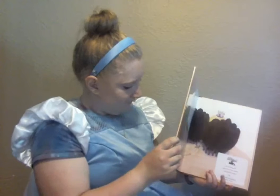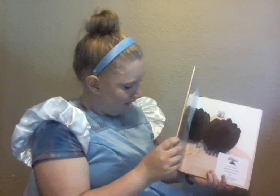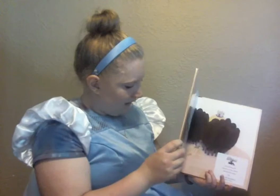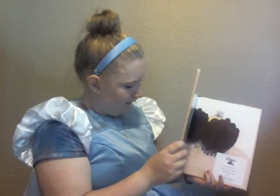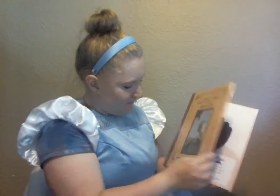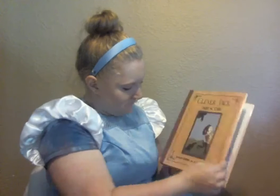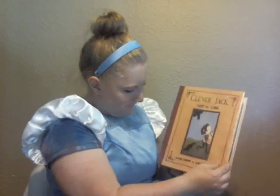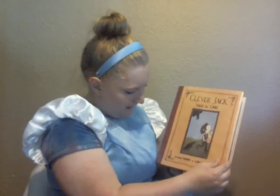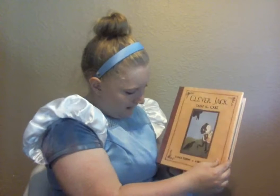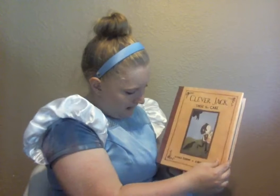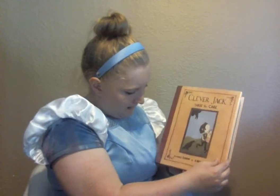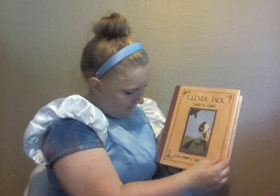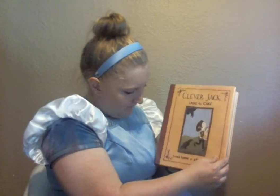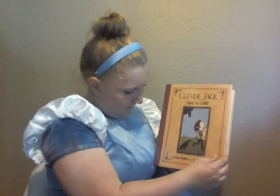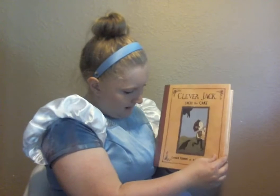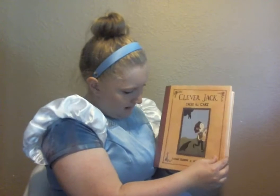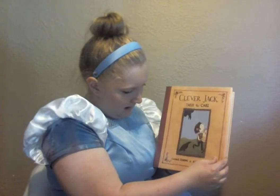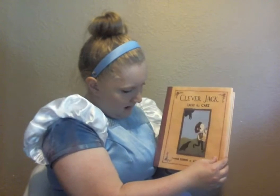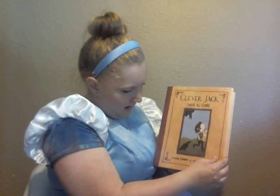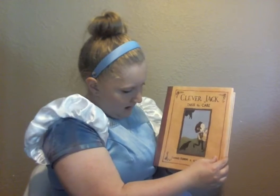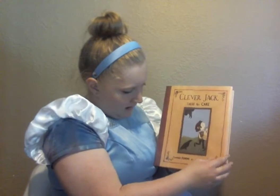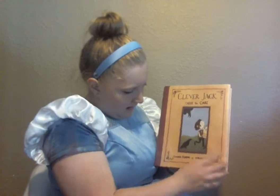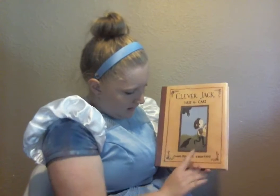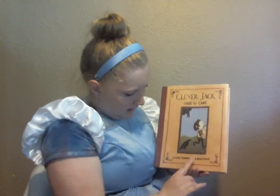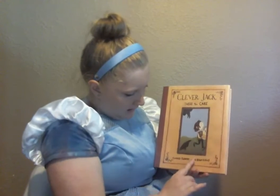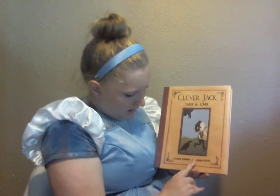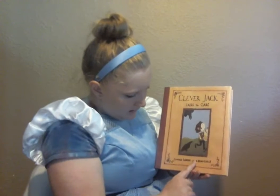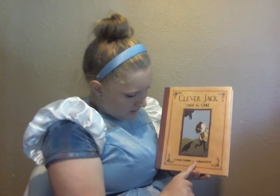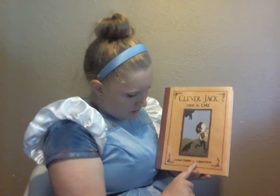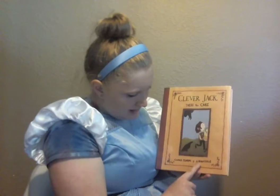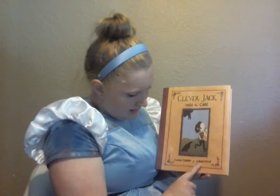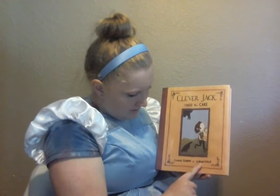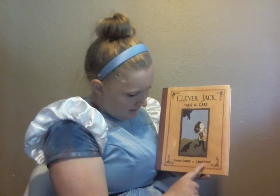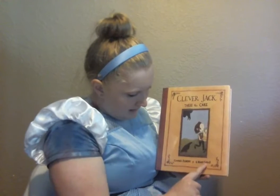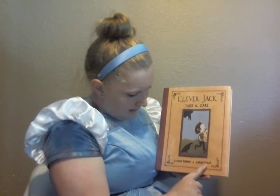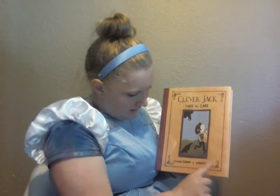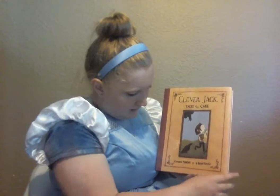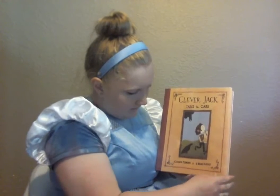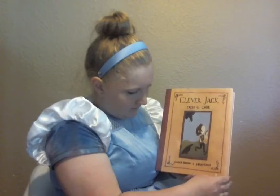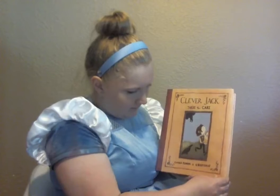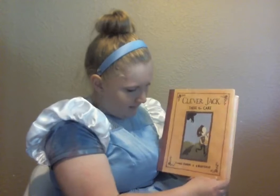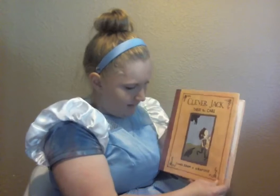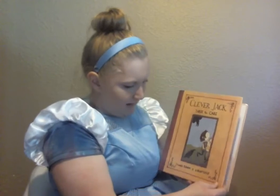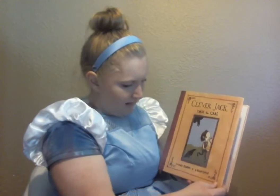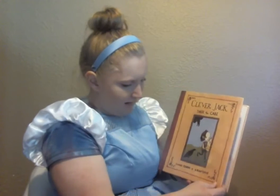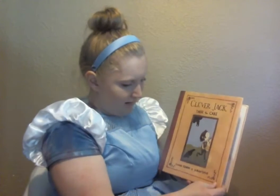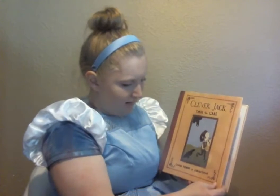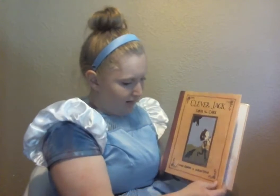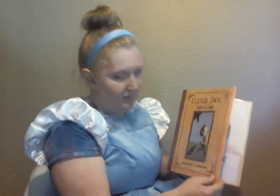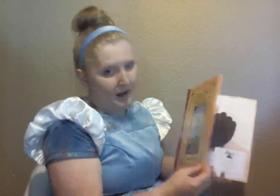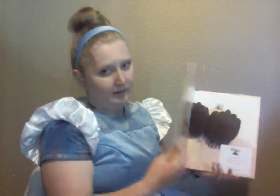And this one's by Candace Fleming and G. Brian Carras.